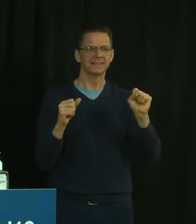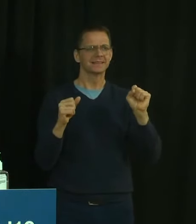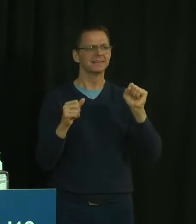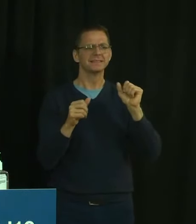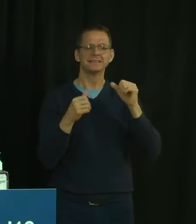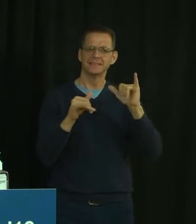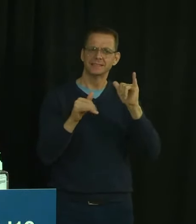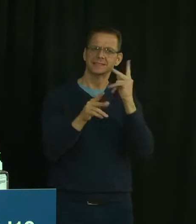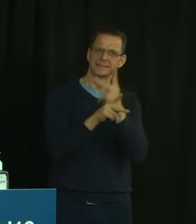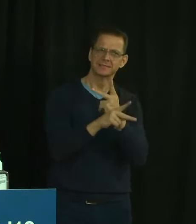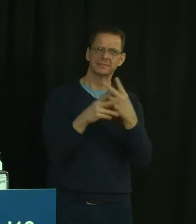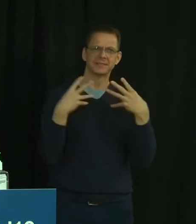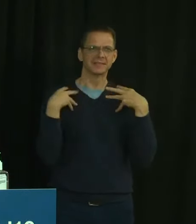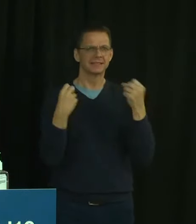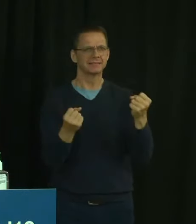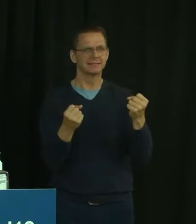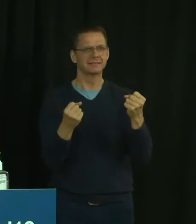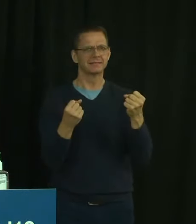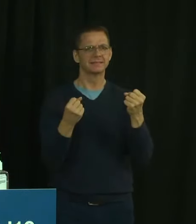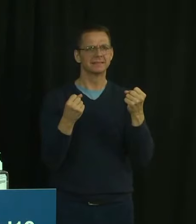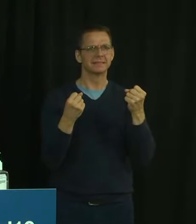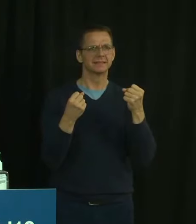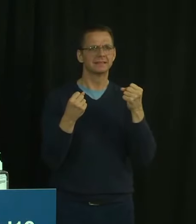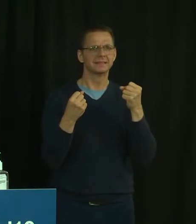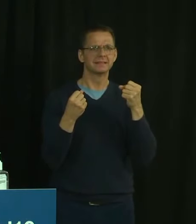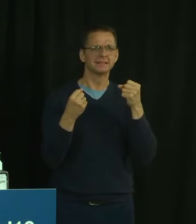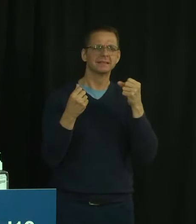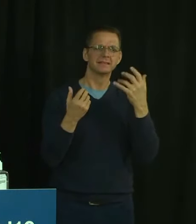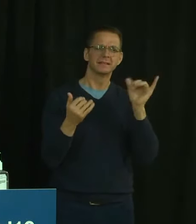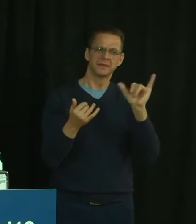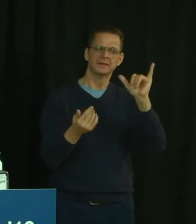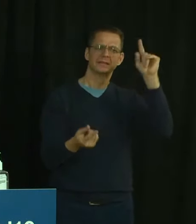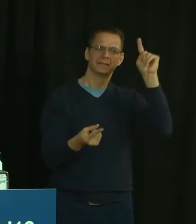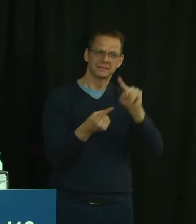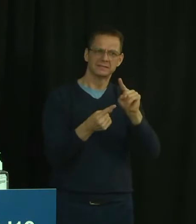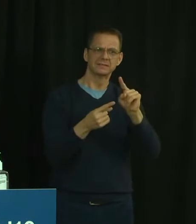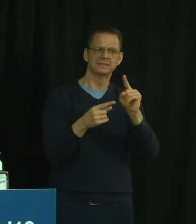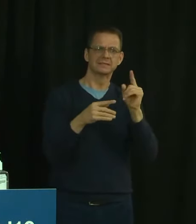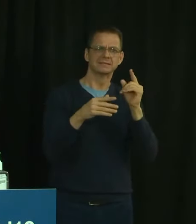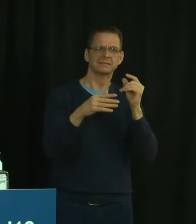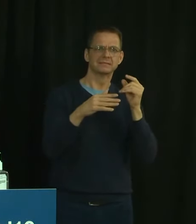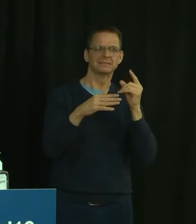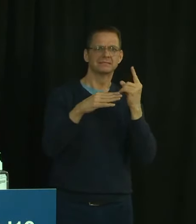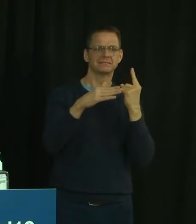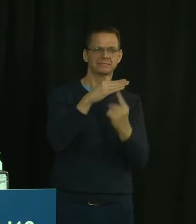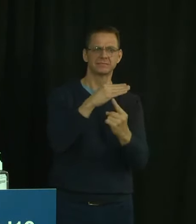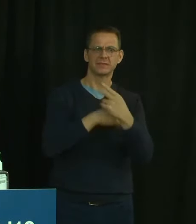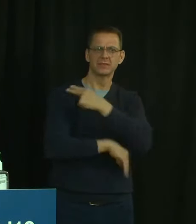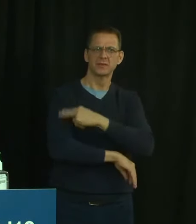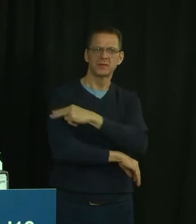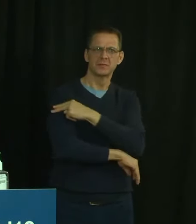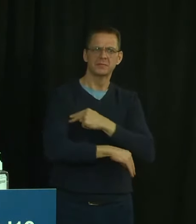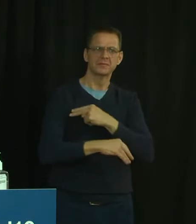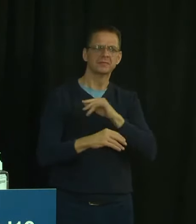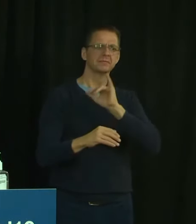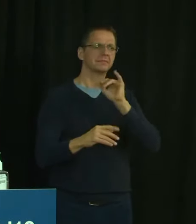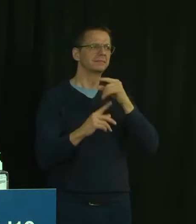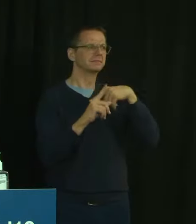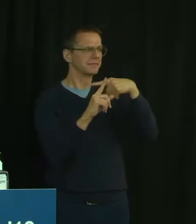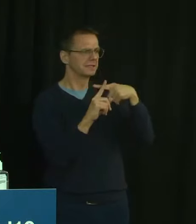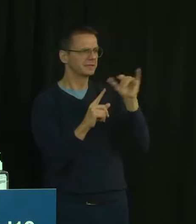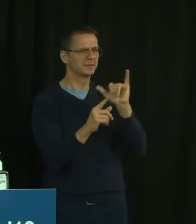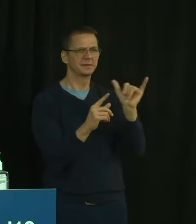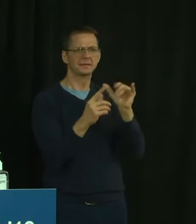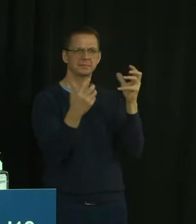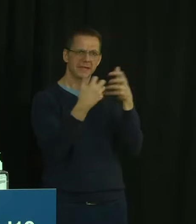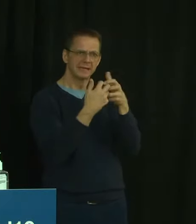has proof now that it does perform well in those age groups. So it was a different reason for that recommendation. But